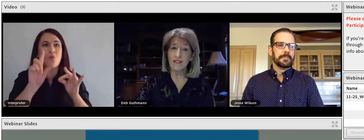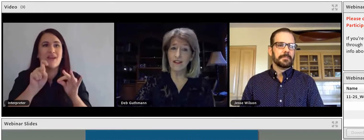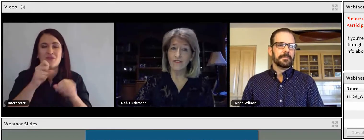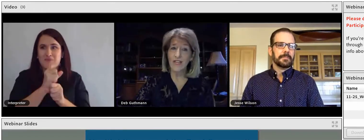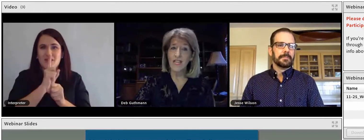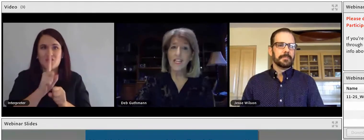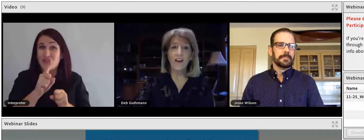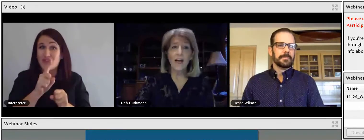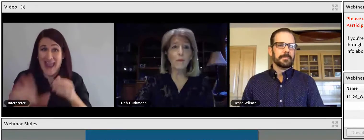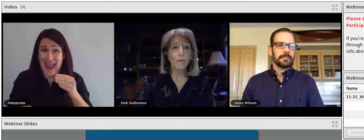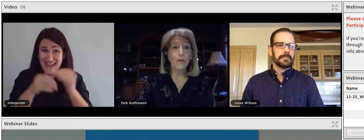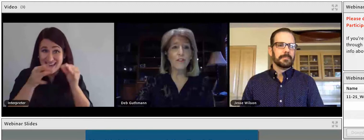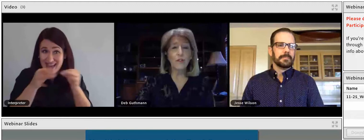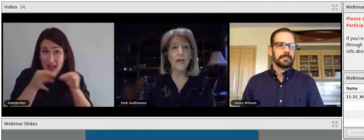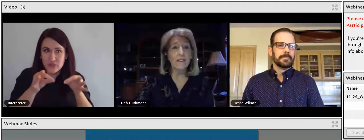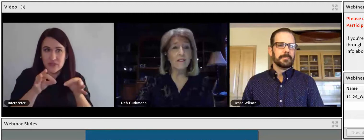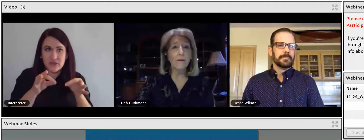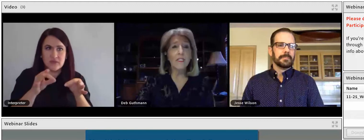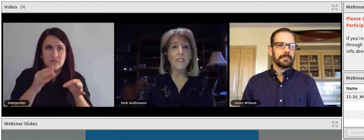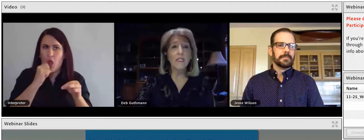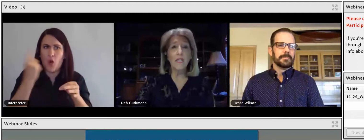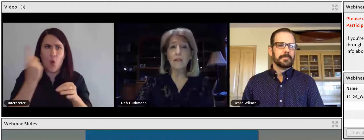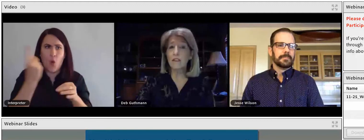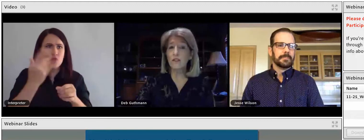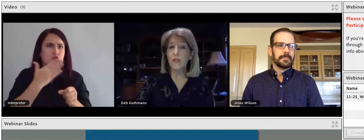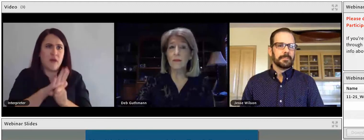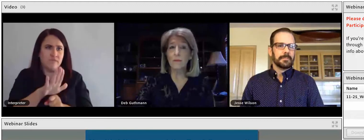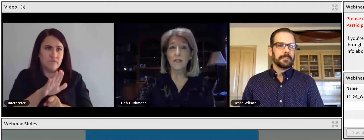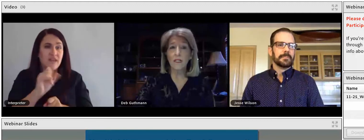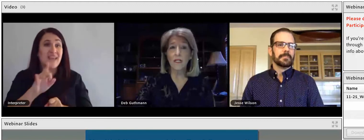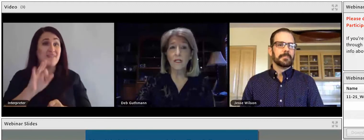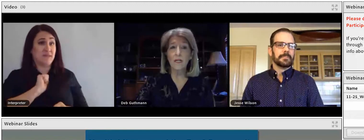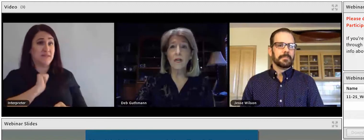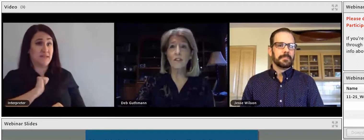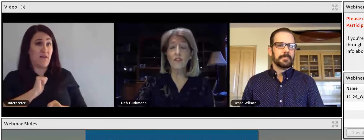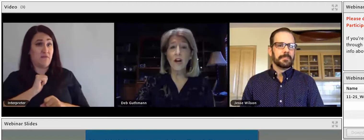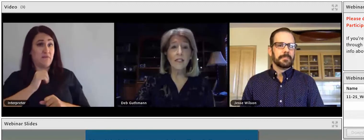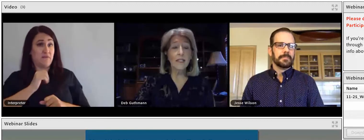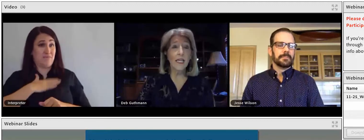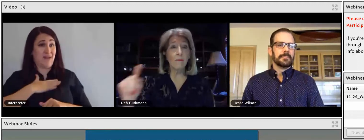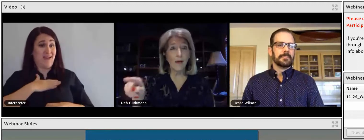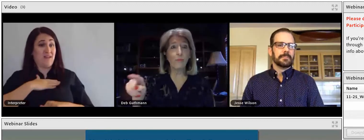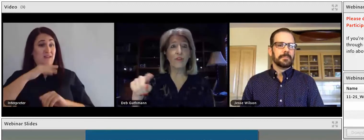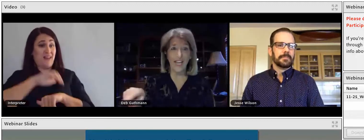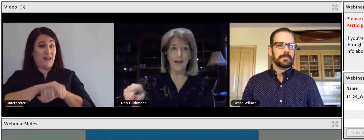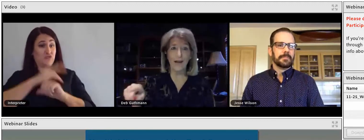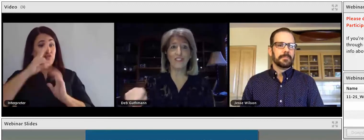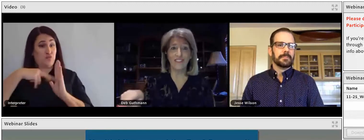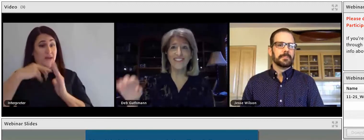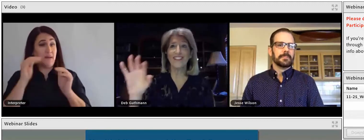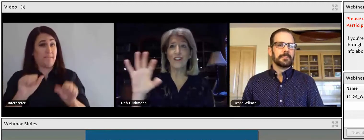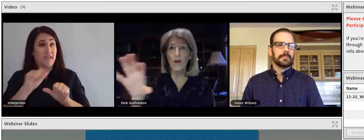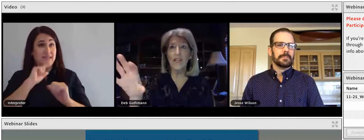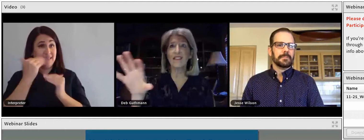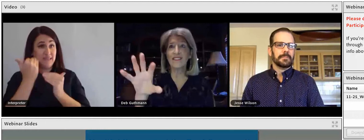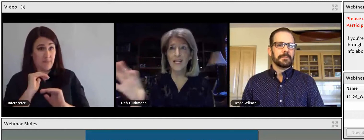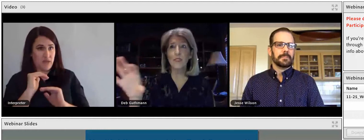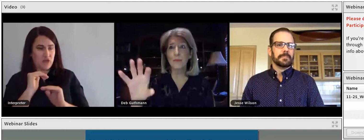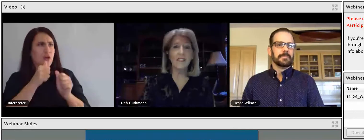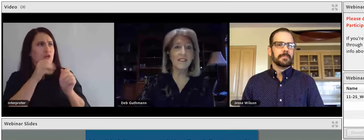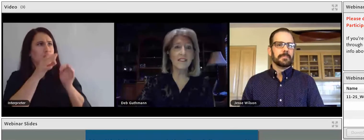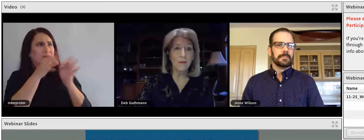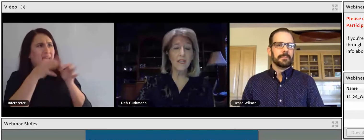always enough. If I'm a person who has limited English reading ability, trying to keep up with captions, going